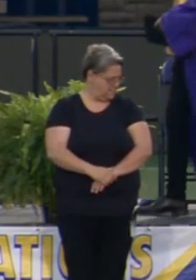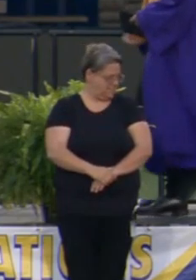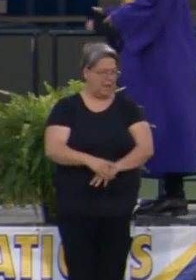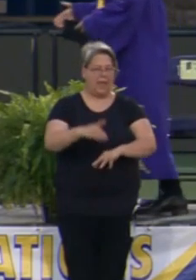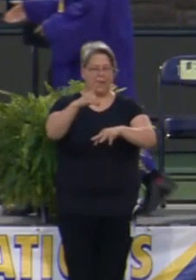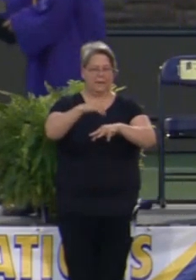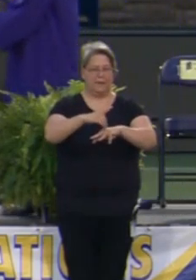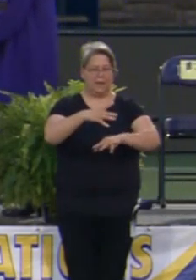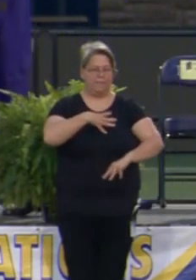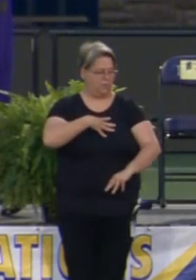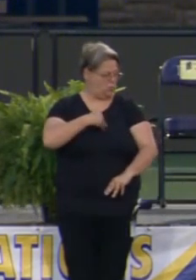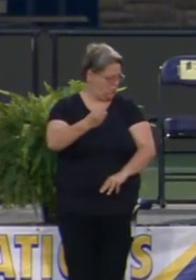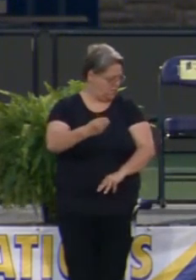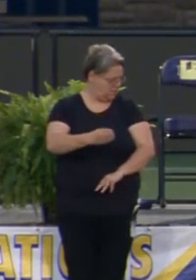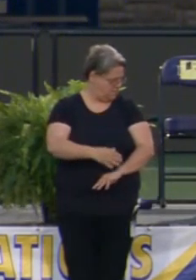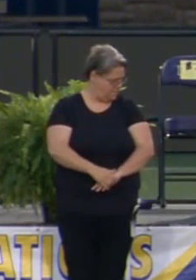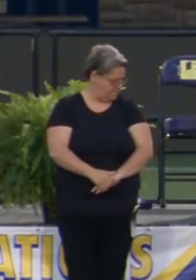Diamond White.